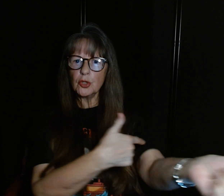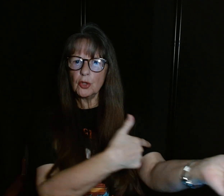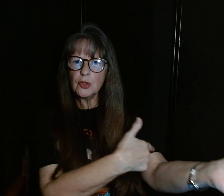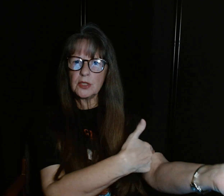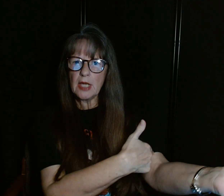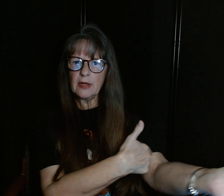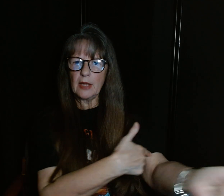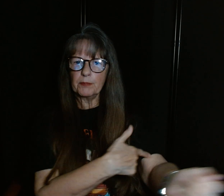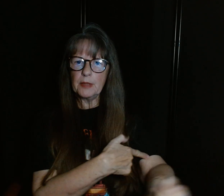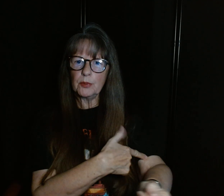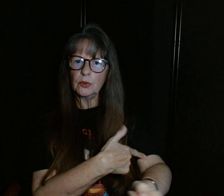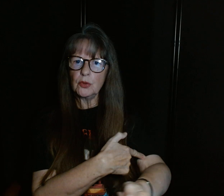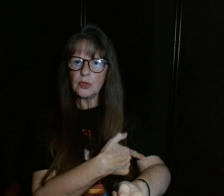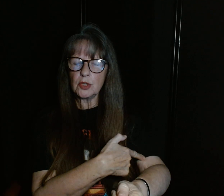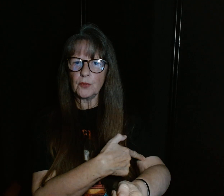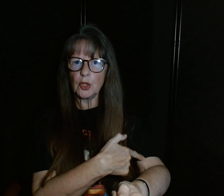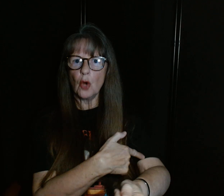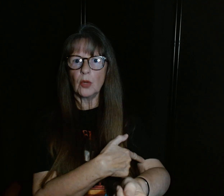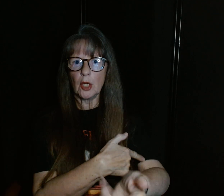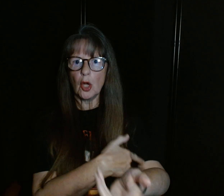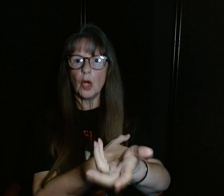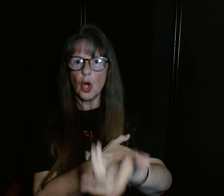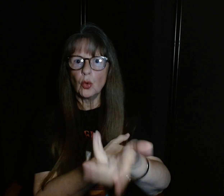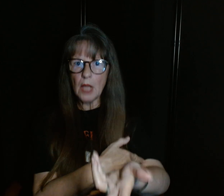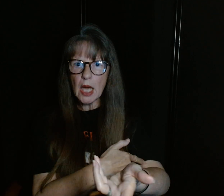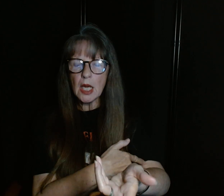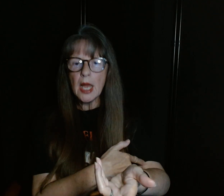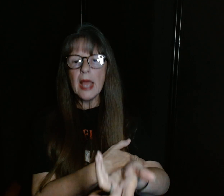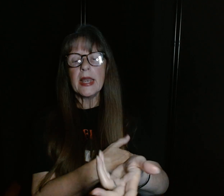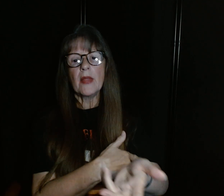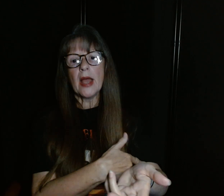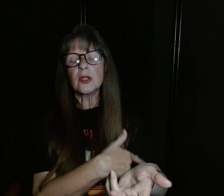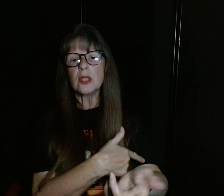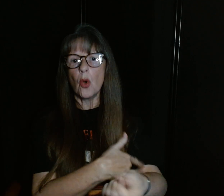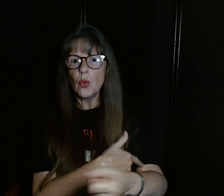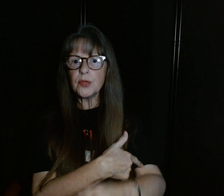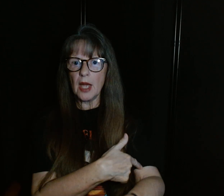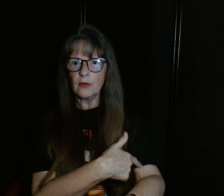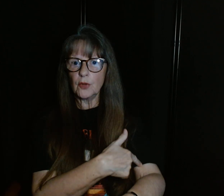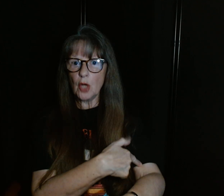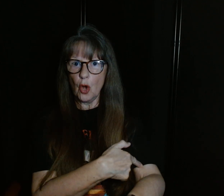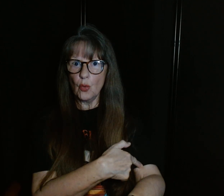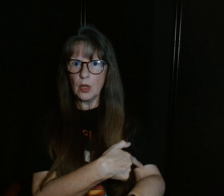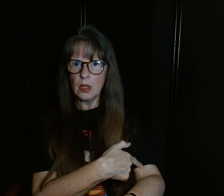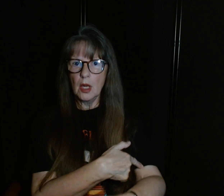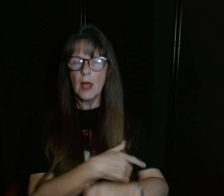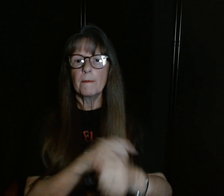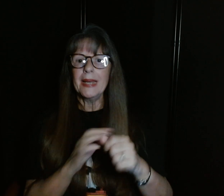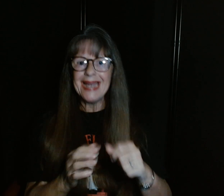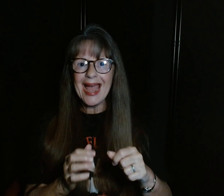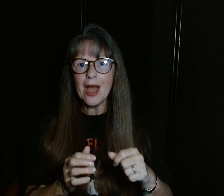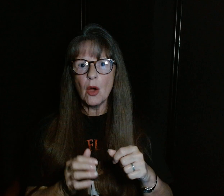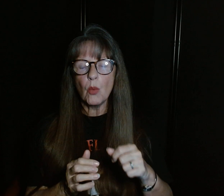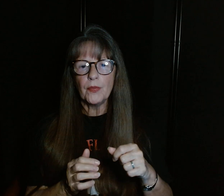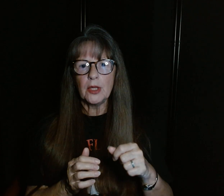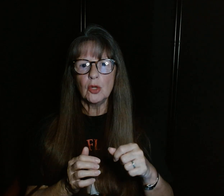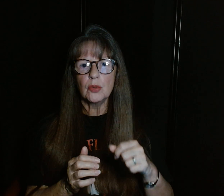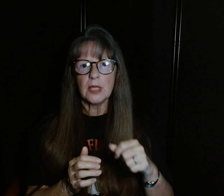showed you the sign like people use this for Coke, like Coca-Cola. Now that's the old sign for Coke. But now what they use if